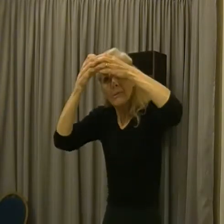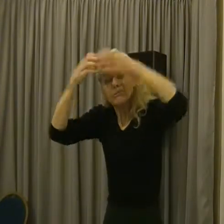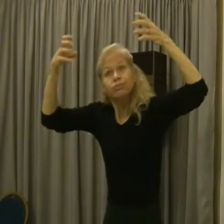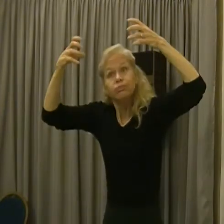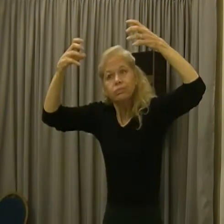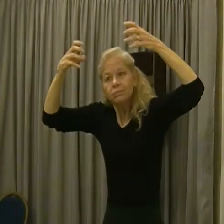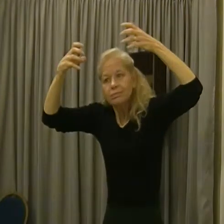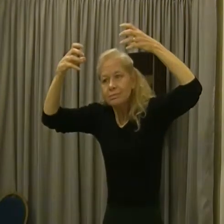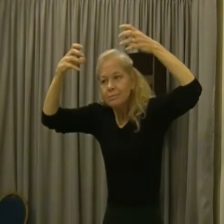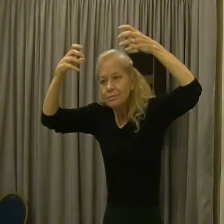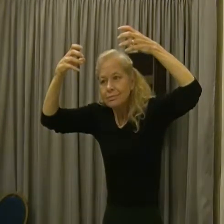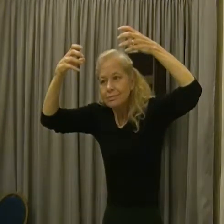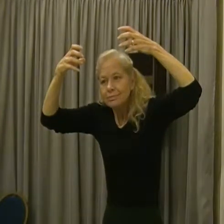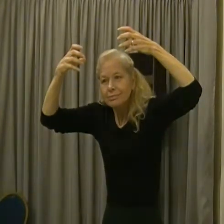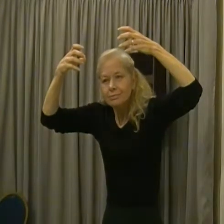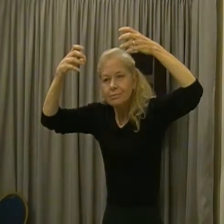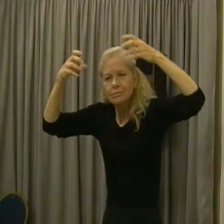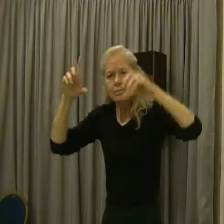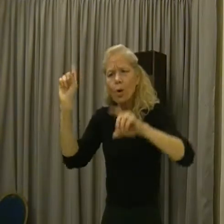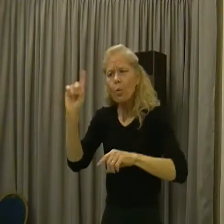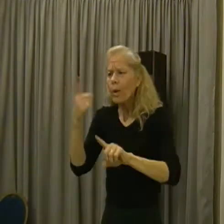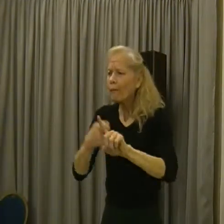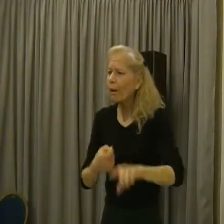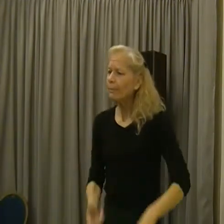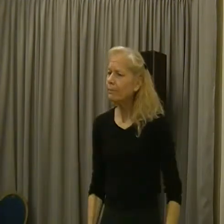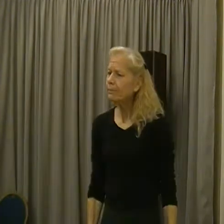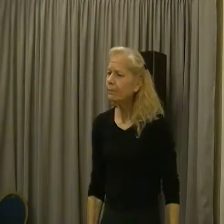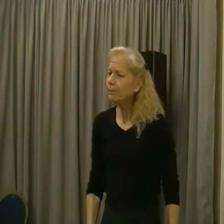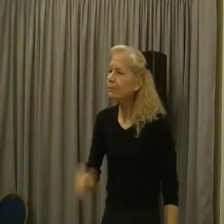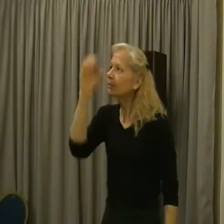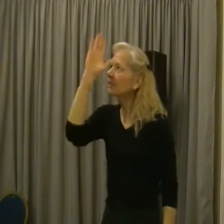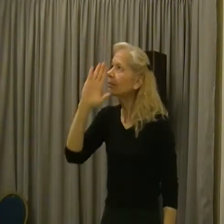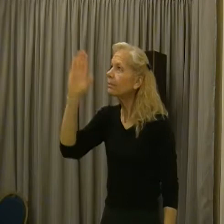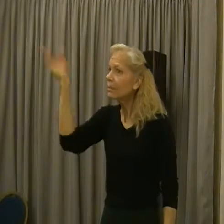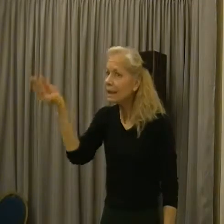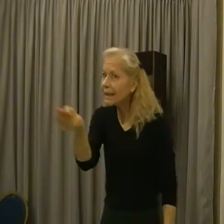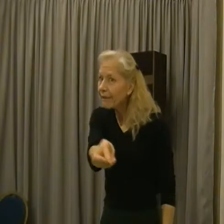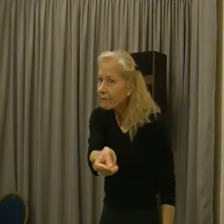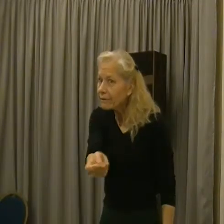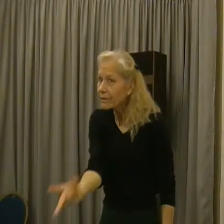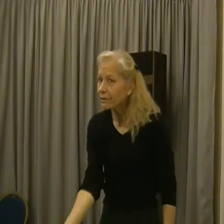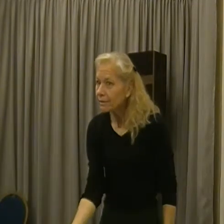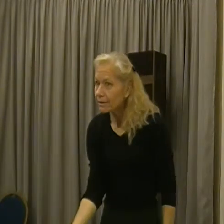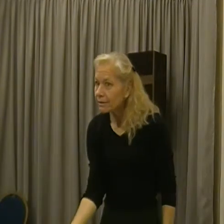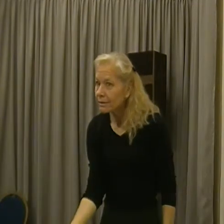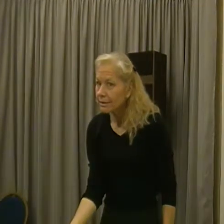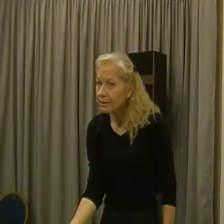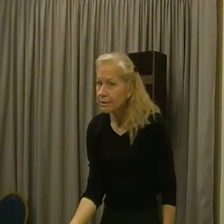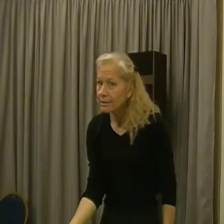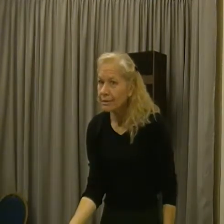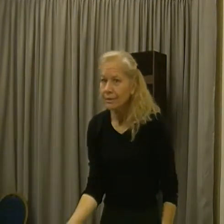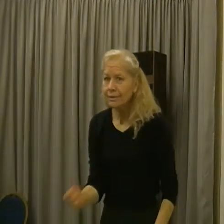those things. By the way, how does human pride work? Will we glory